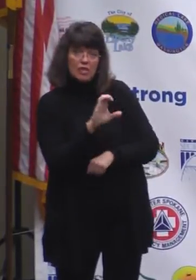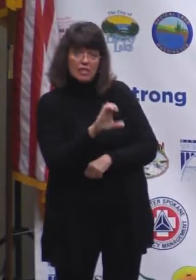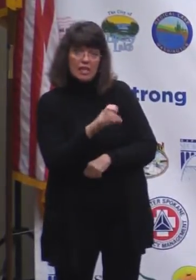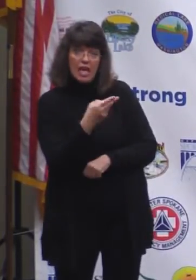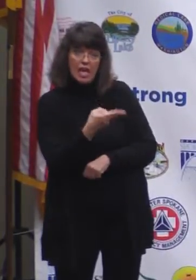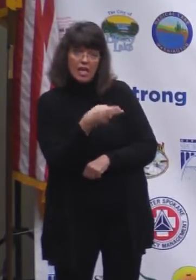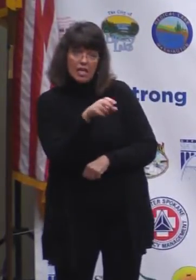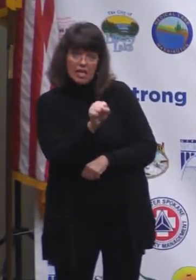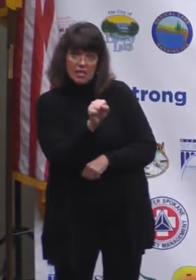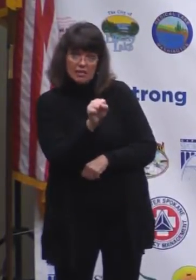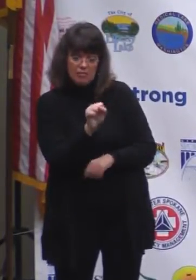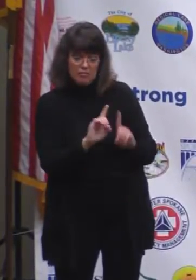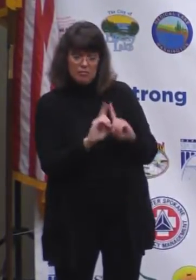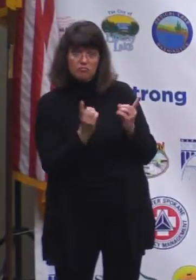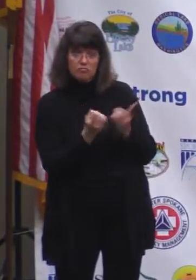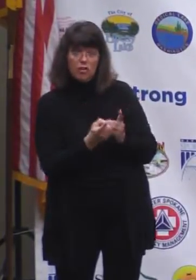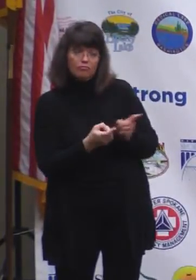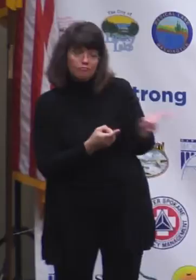Tisha.